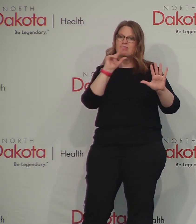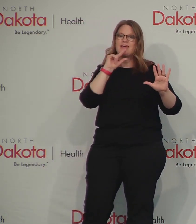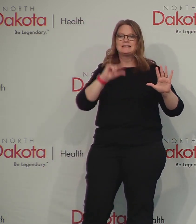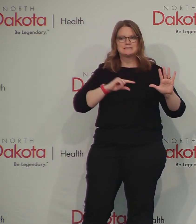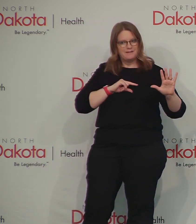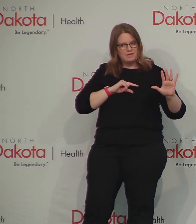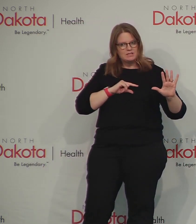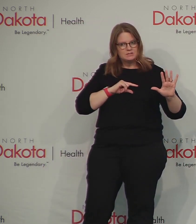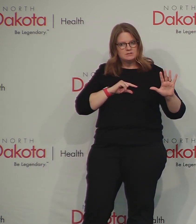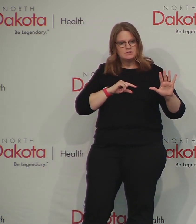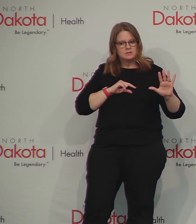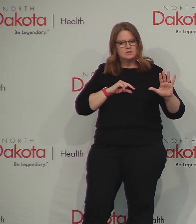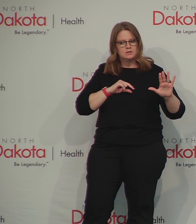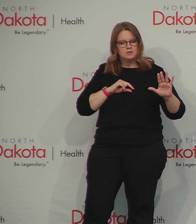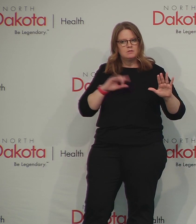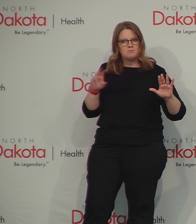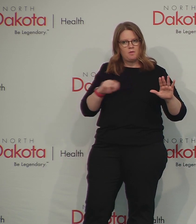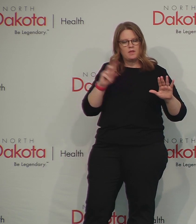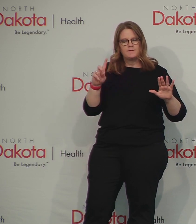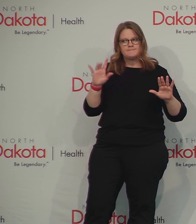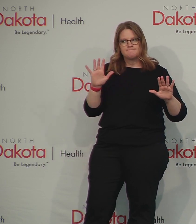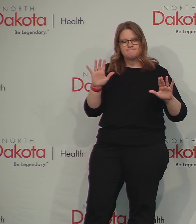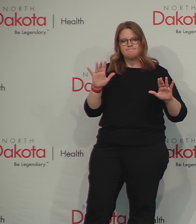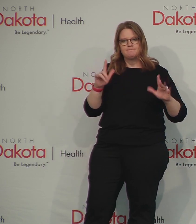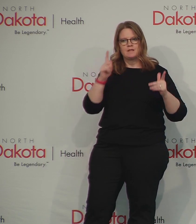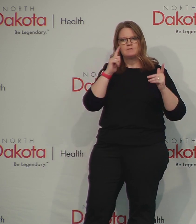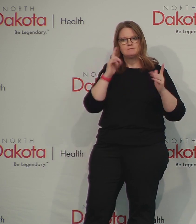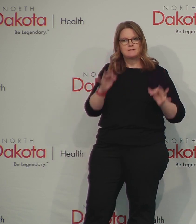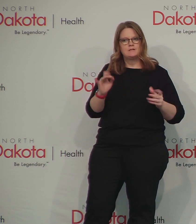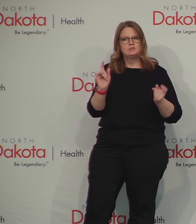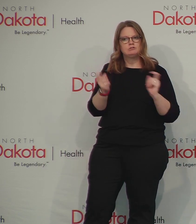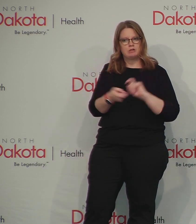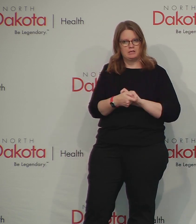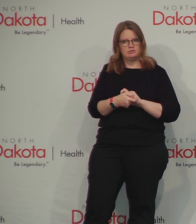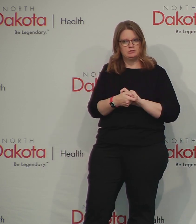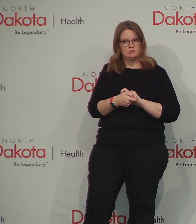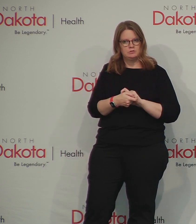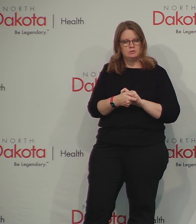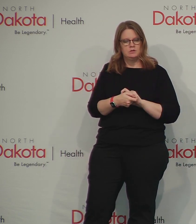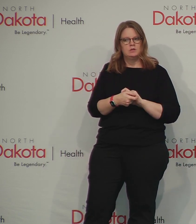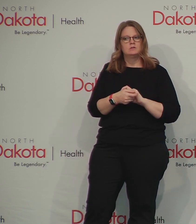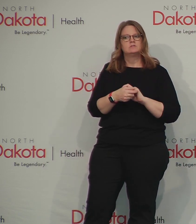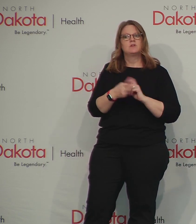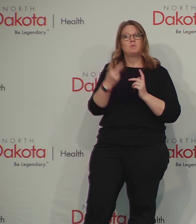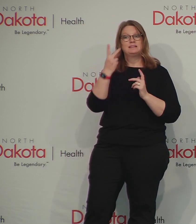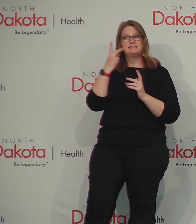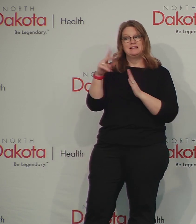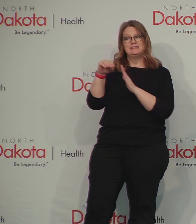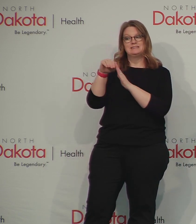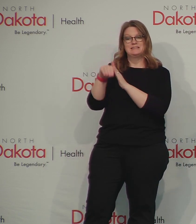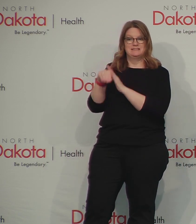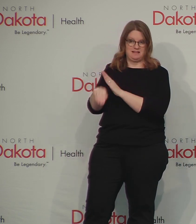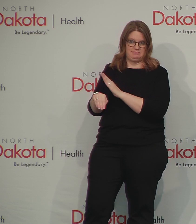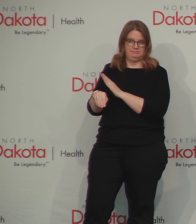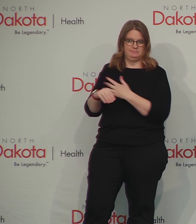take different approaches, and I think that the results of that are shown in the decline that's here. And so as we head into